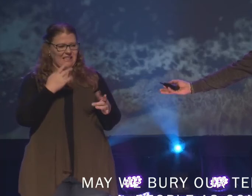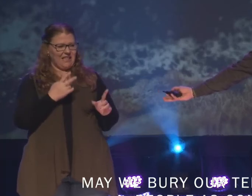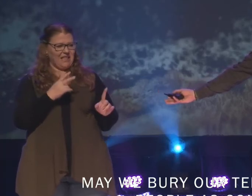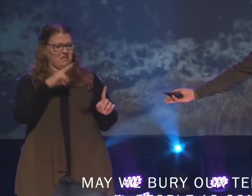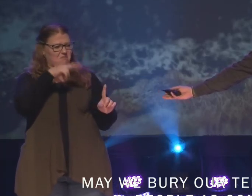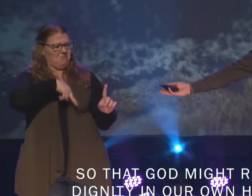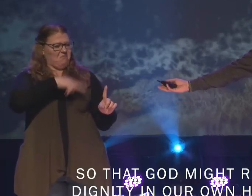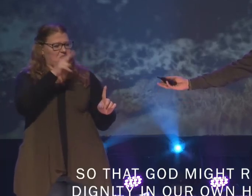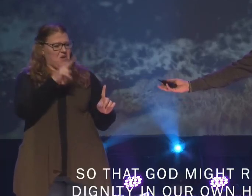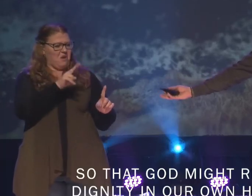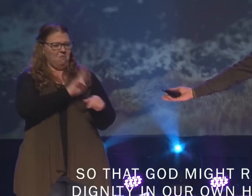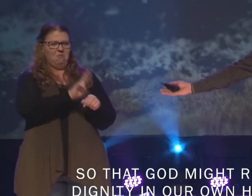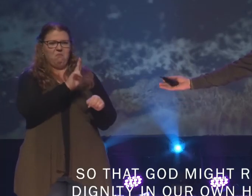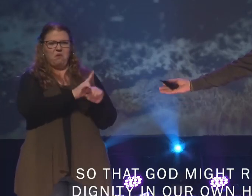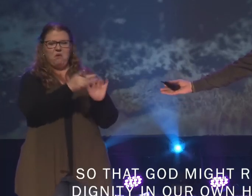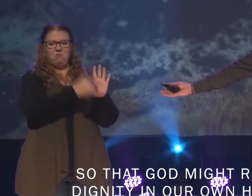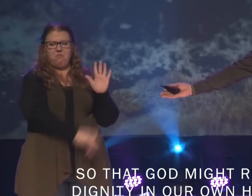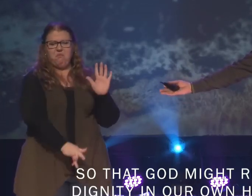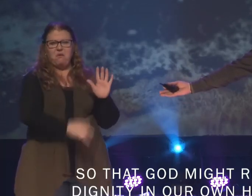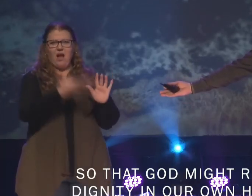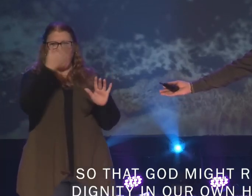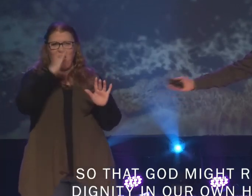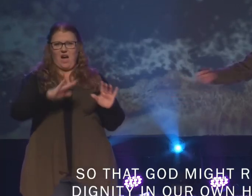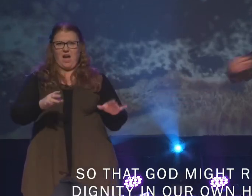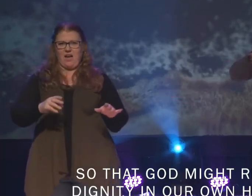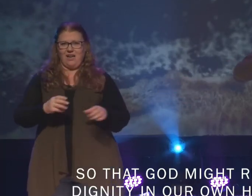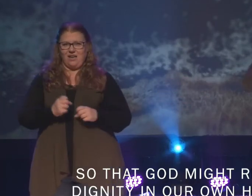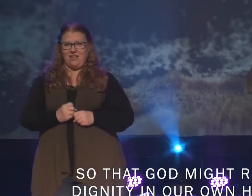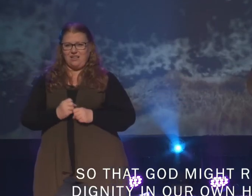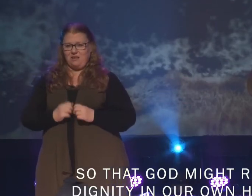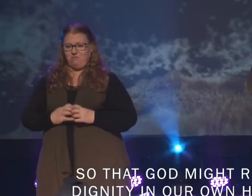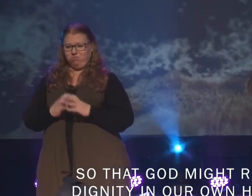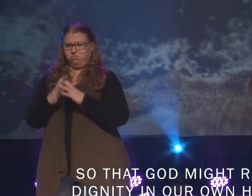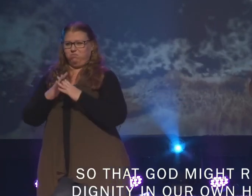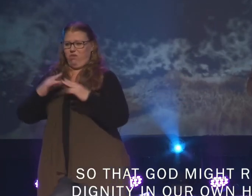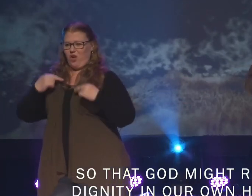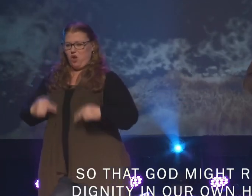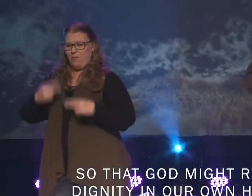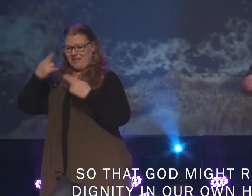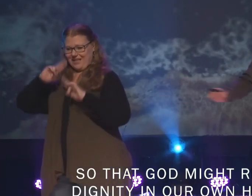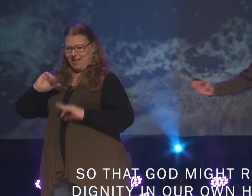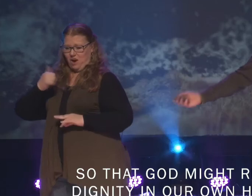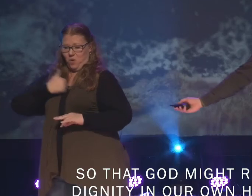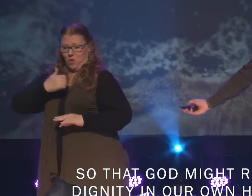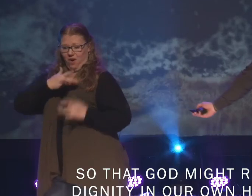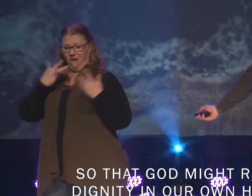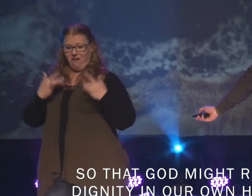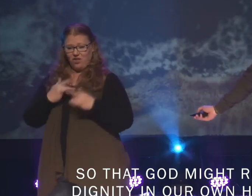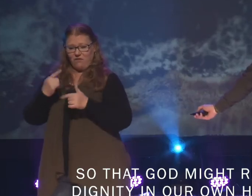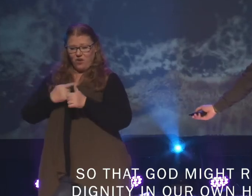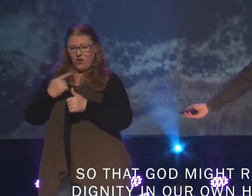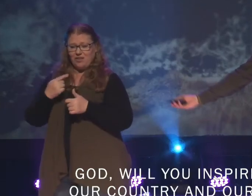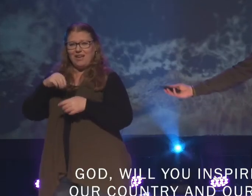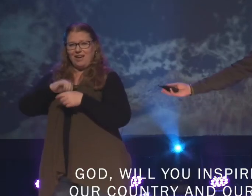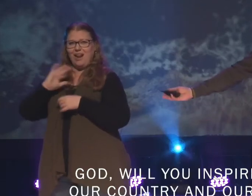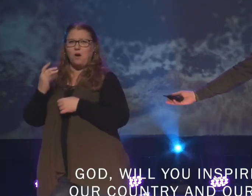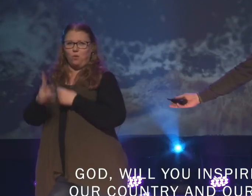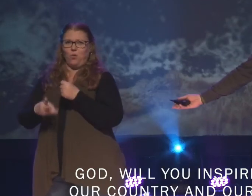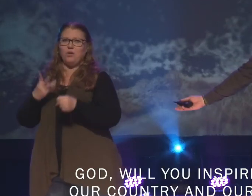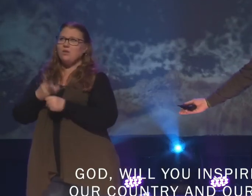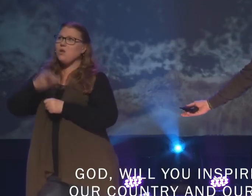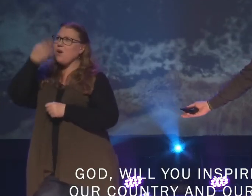as commodities so that God might resurrect human dignity in our own hearts first and in our world. And so,